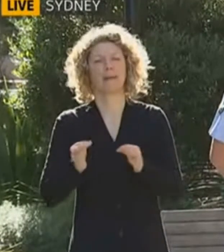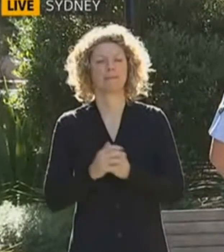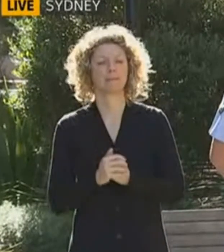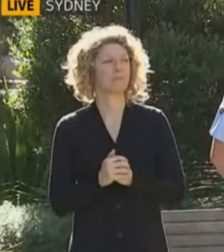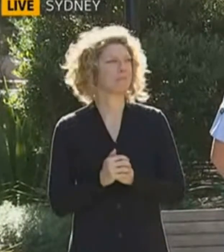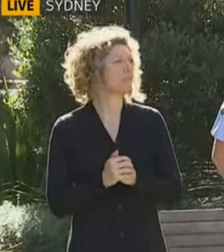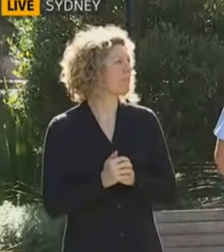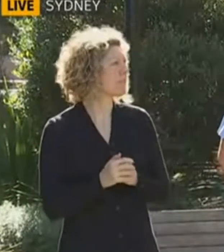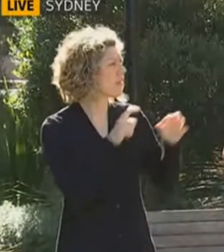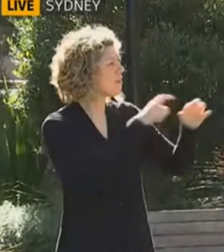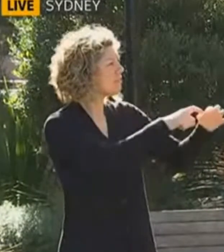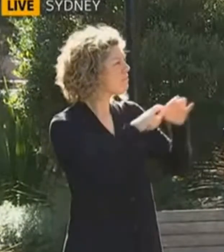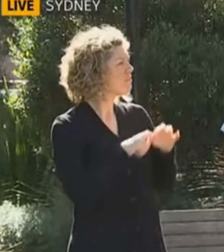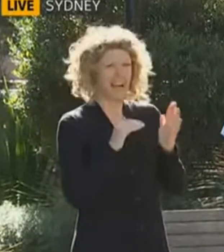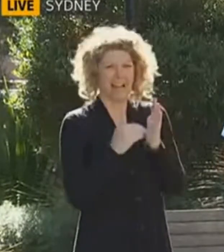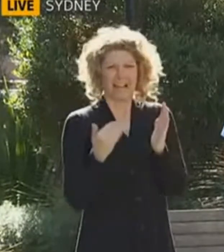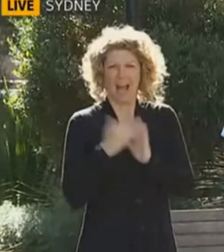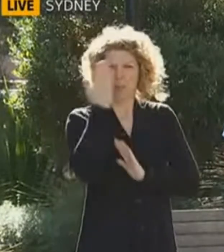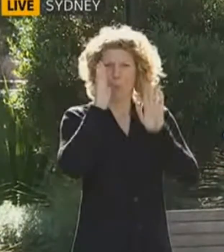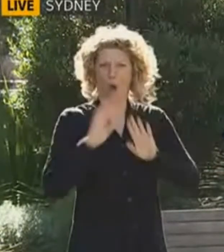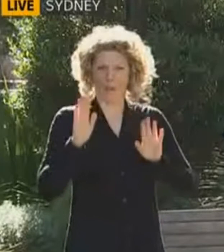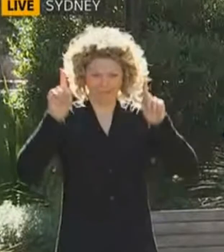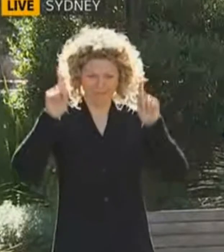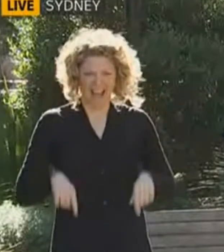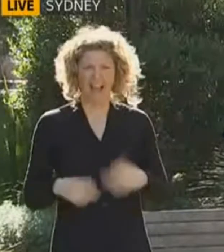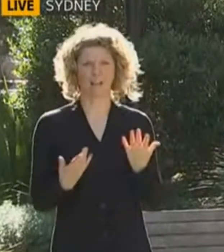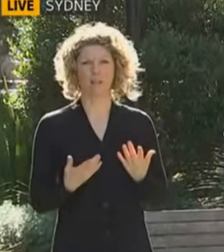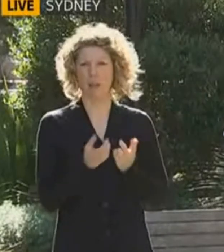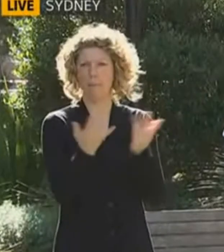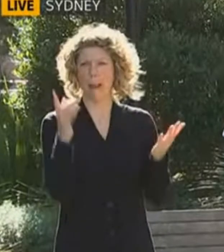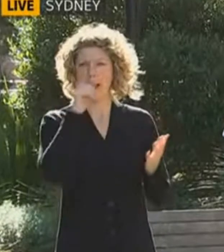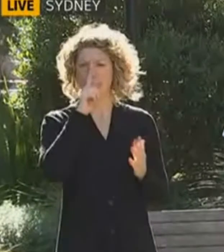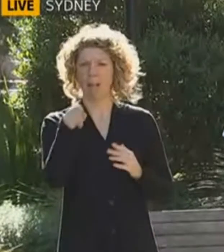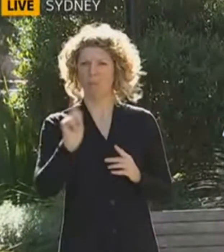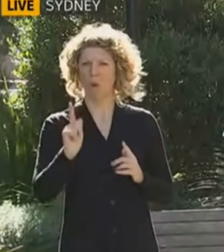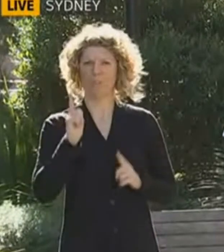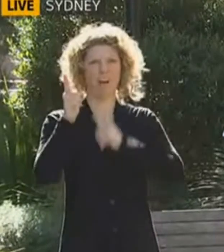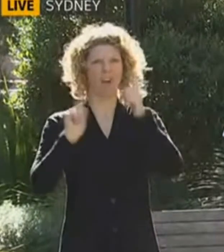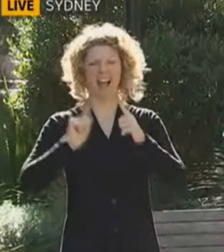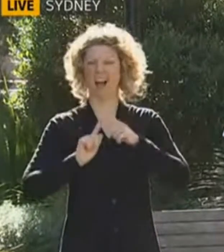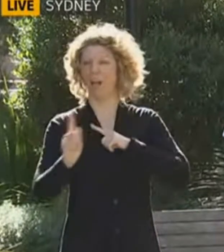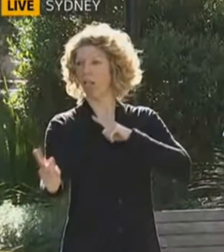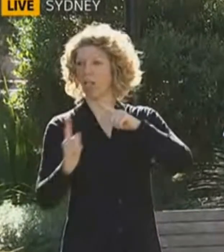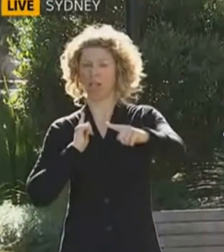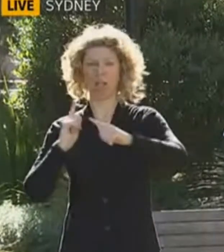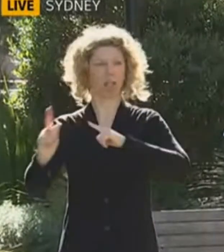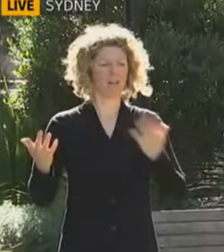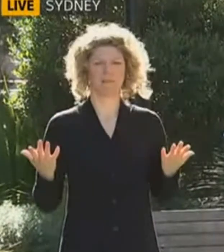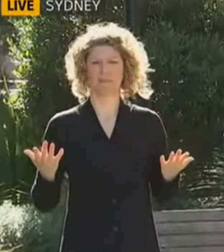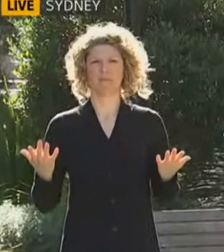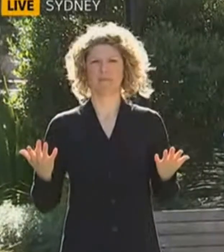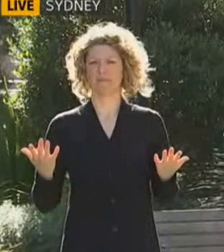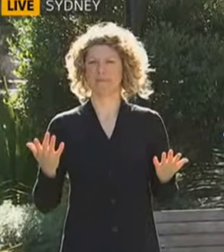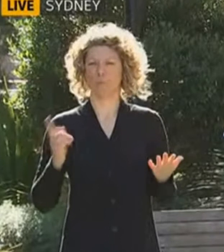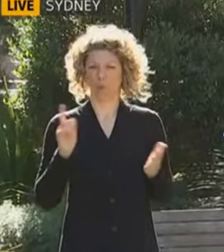of school holidays, do we have any idea of how many, potentially thousands of people are on their side of the border and on our side of the border? And what do you say